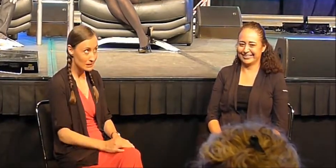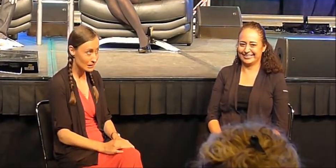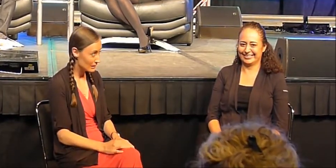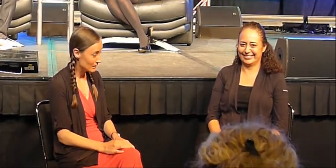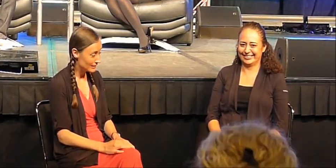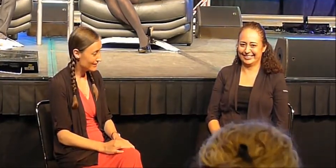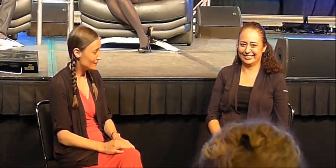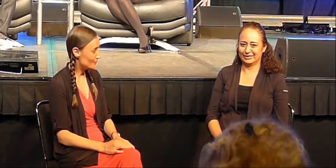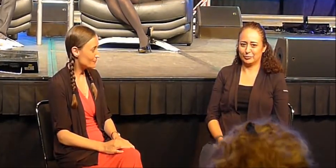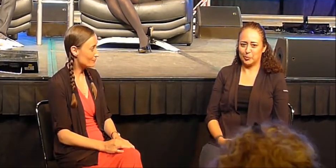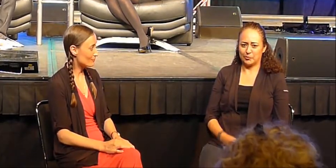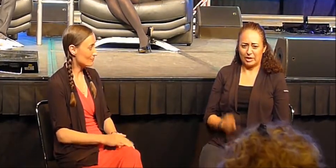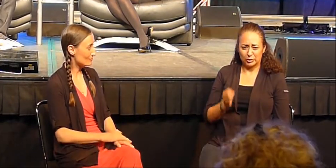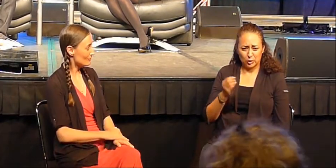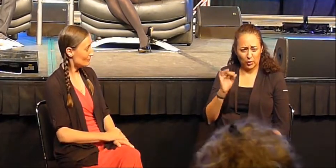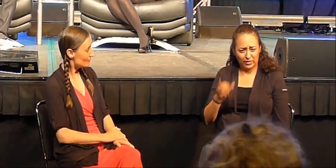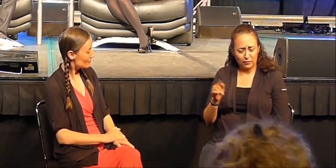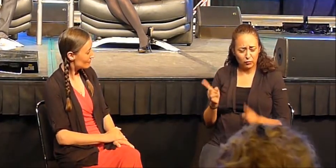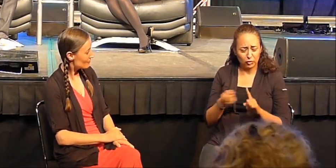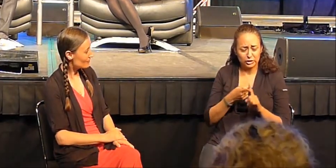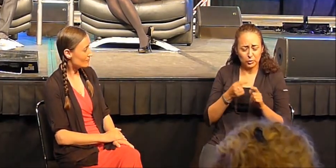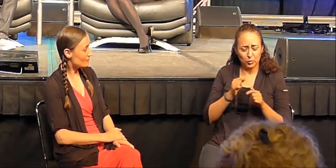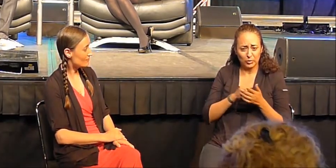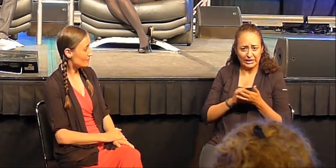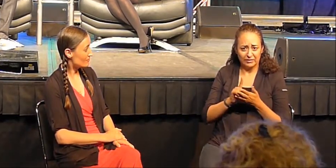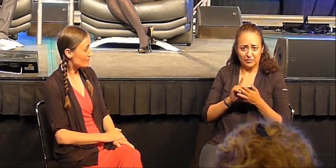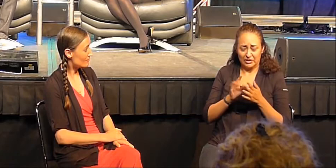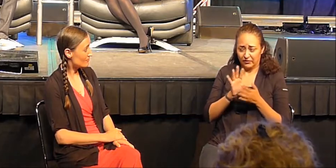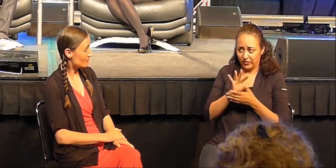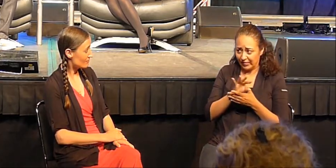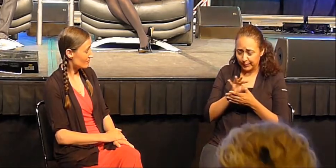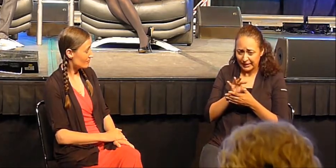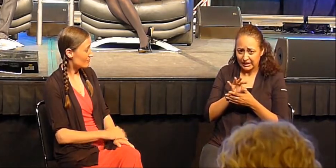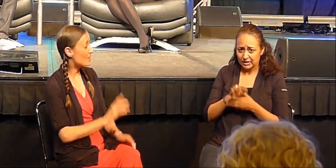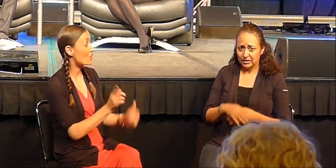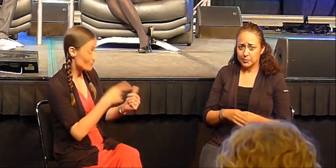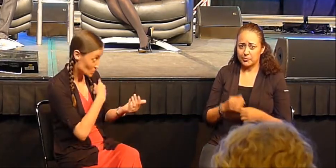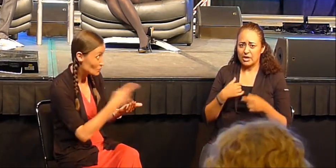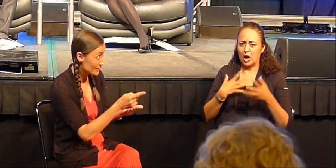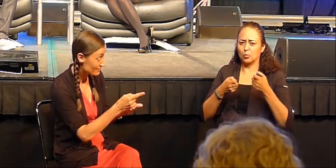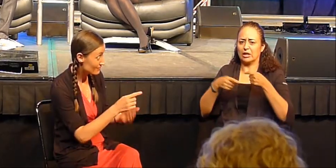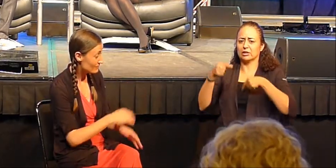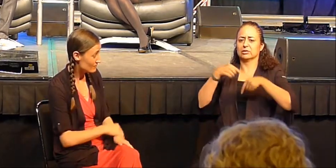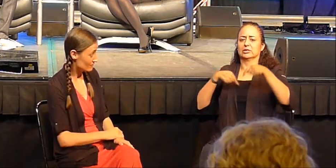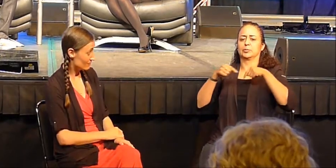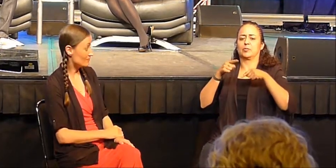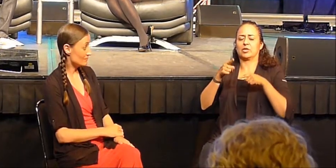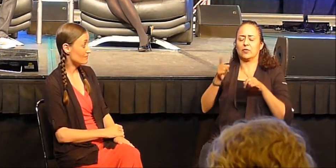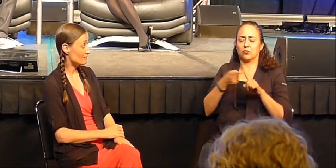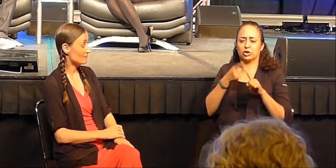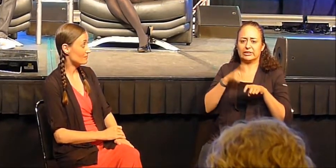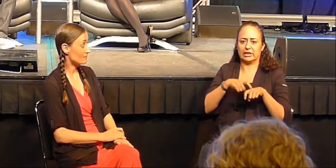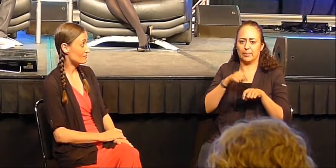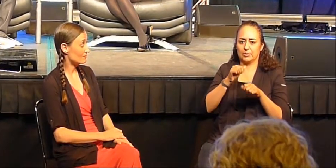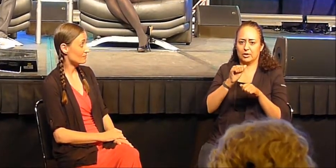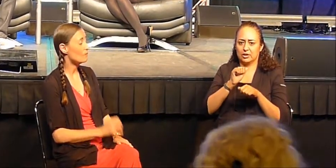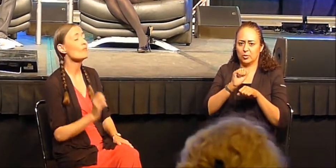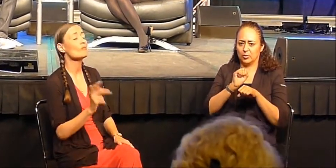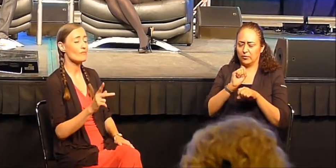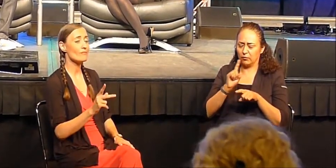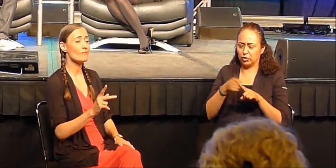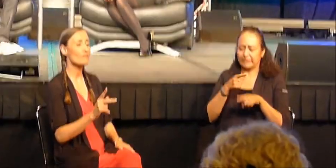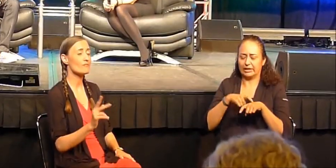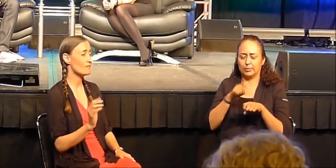That was on the first week of filming, right? First week. I want to take you back to the first time you worked with Andre. Okay. The very first day you met him. The